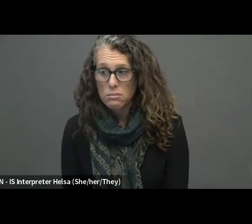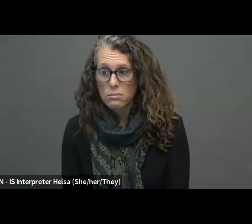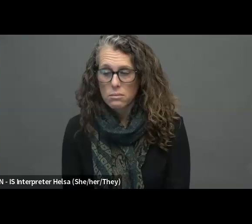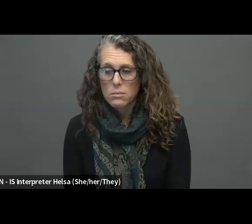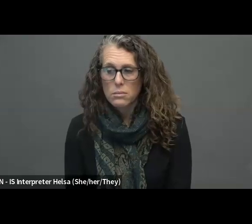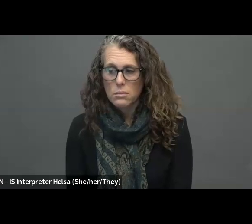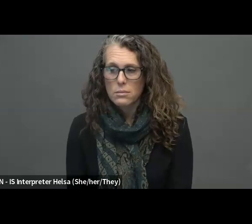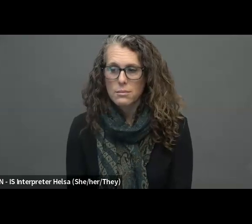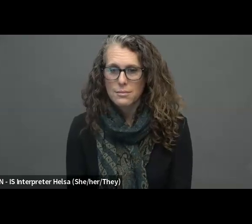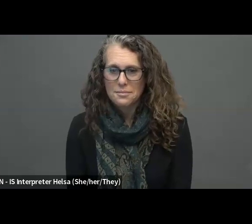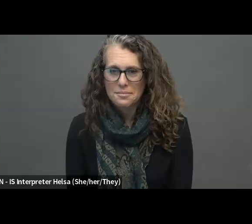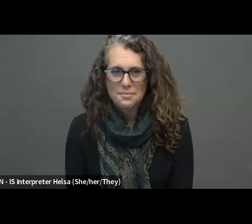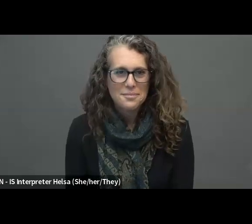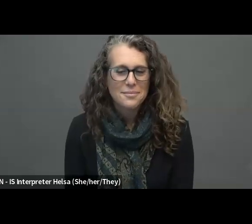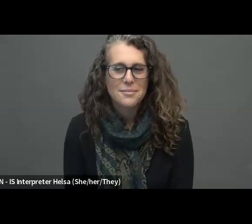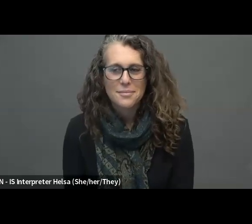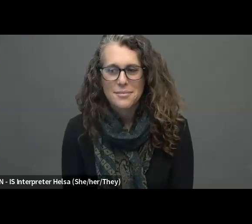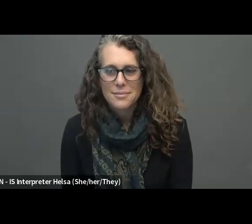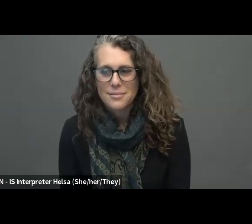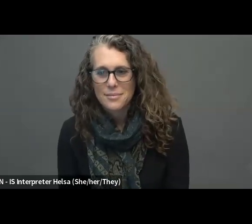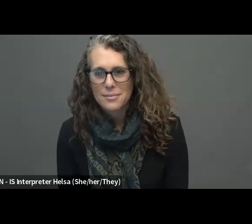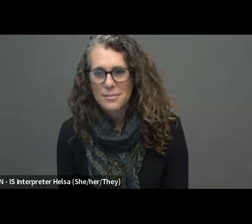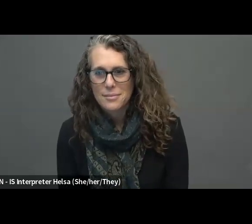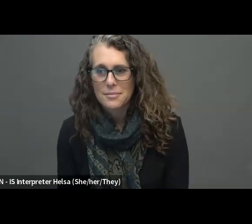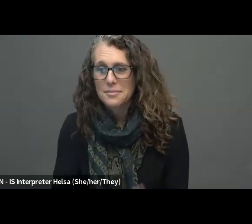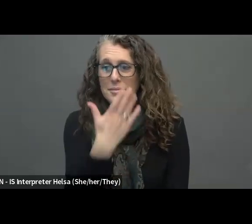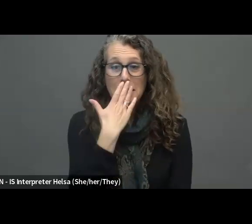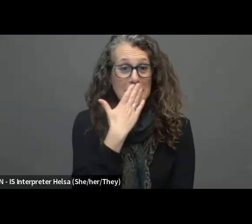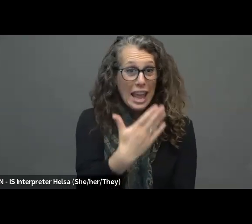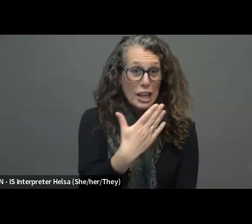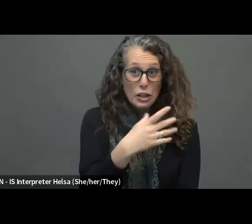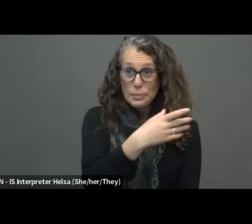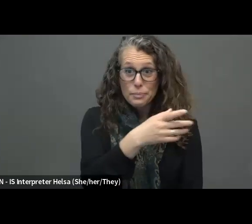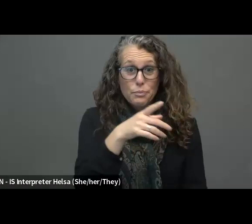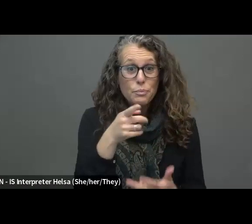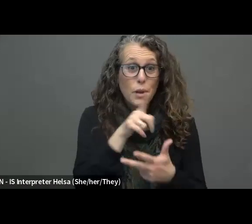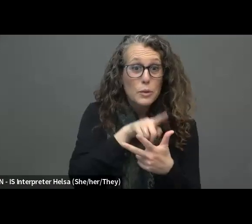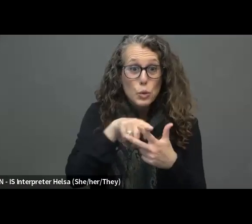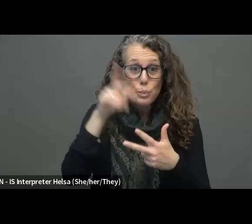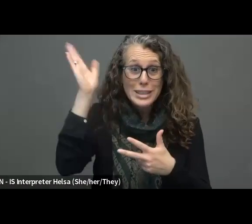Thank you for your question, Ute. Anyone of the presenter who wants to reply?